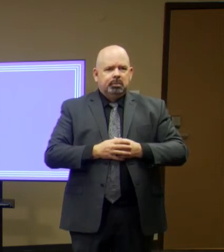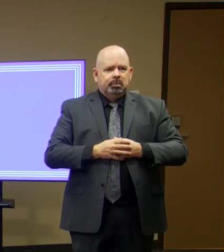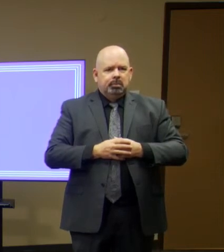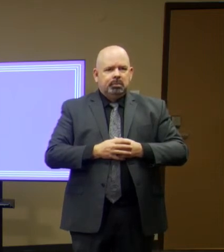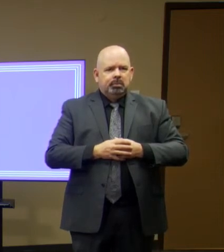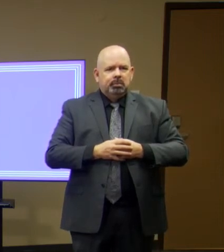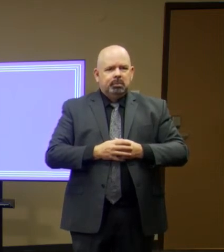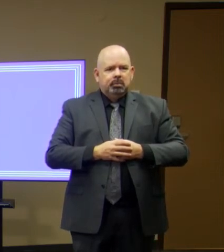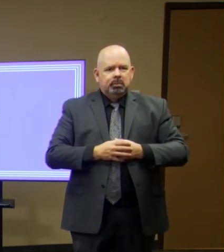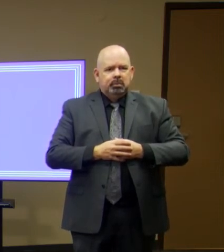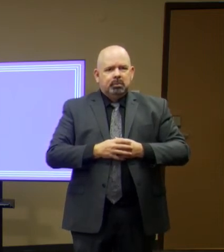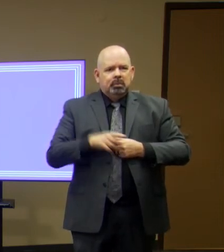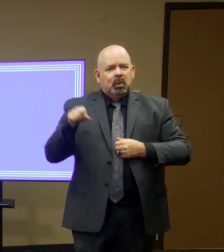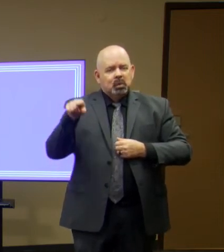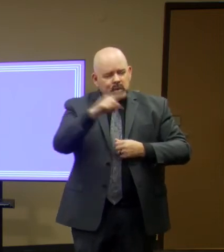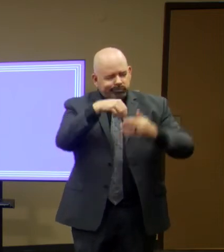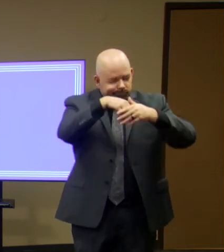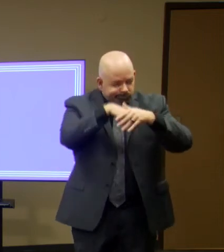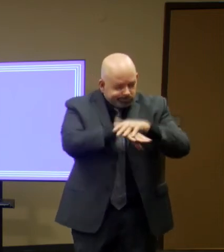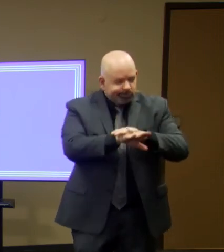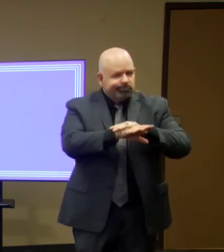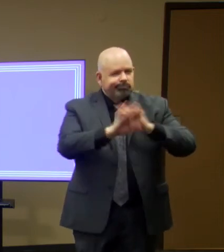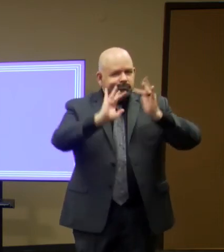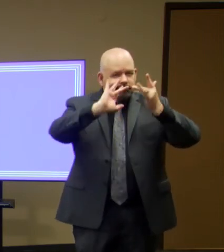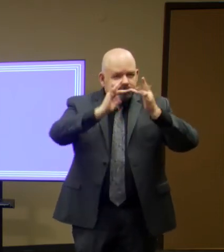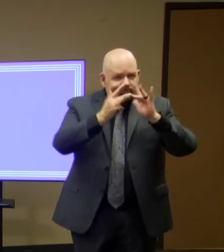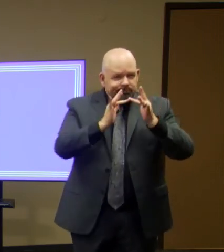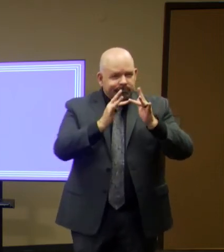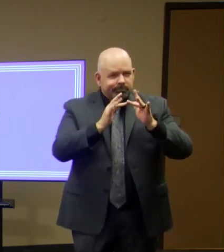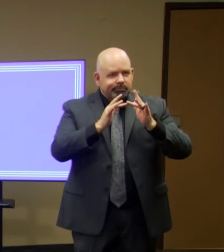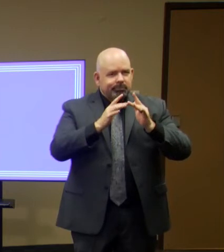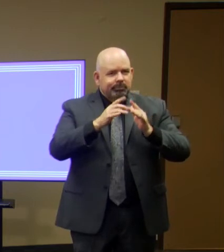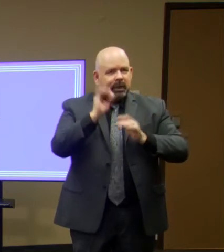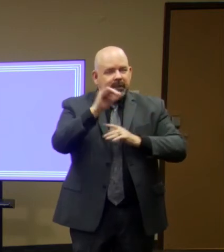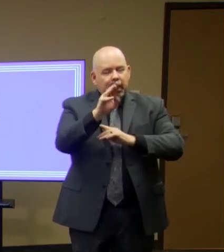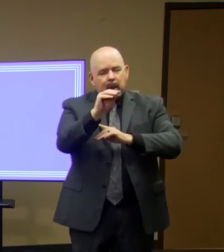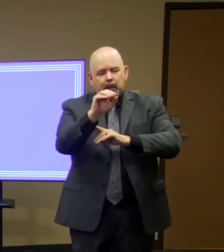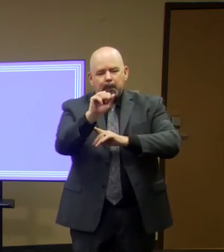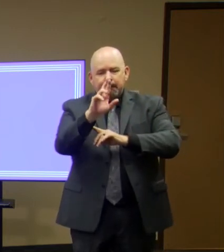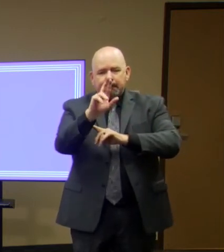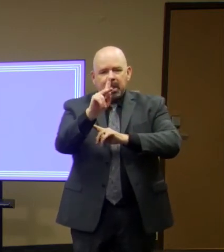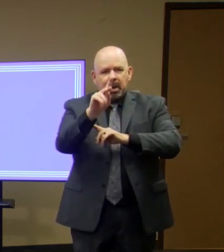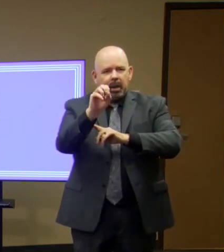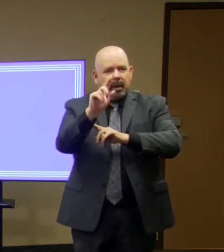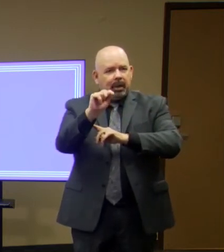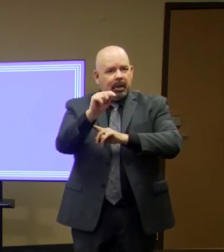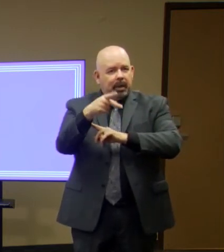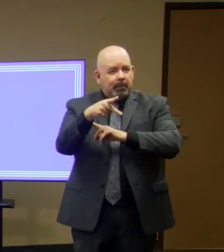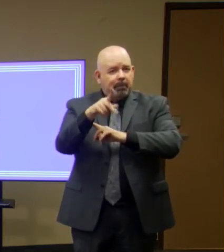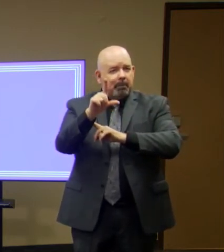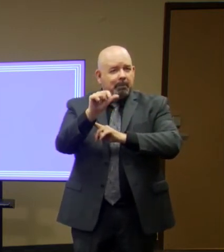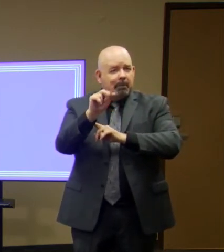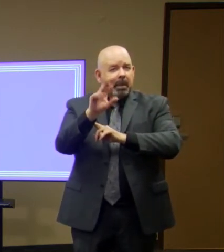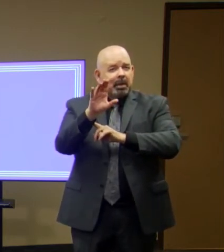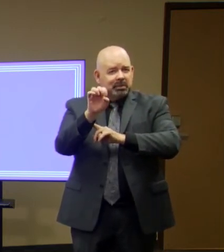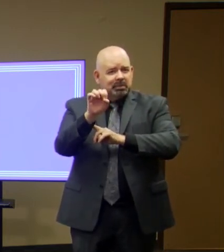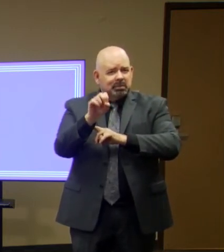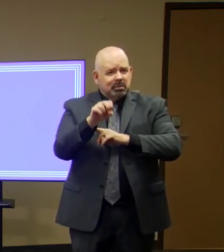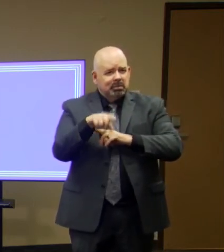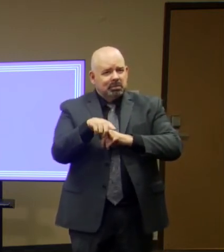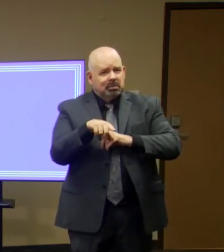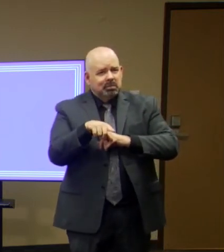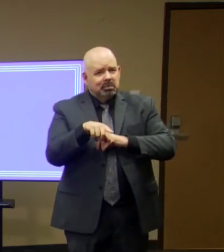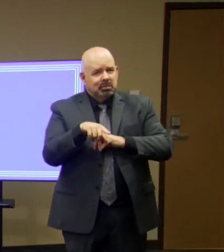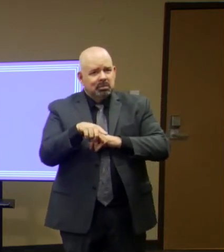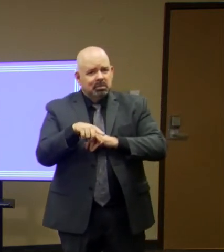Marketplace website. 9 out of 10 of our Dallas County residents will be eligible for some